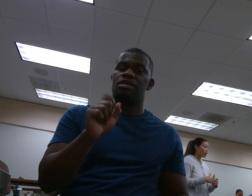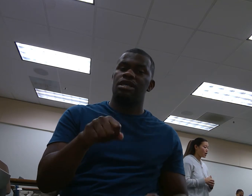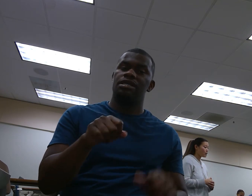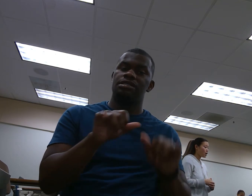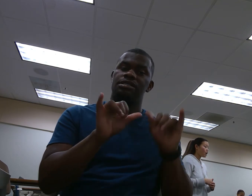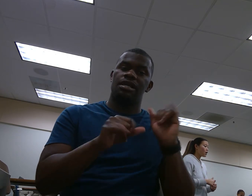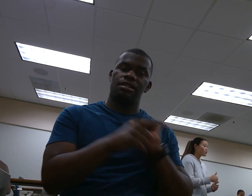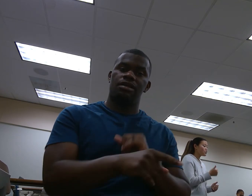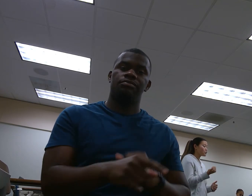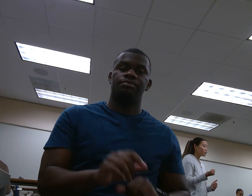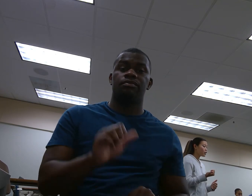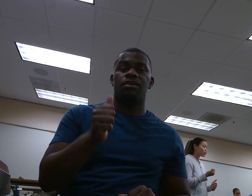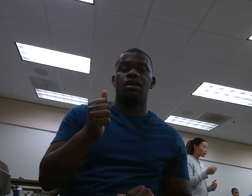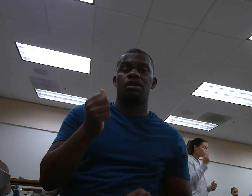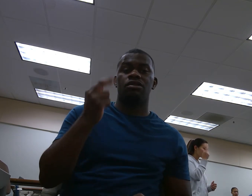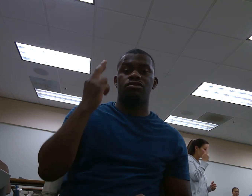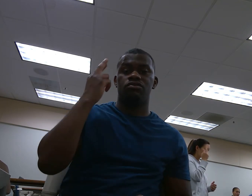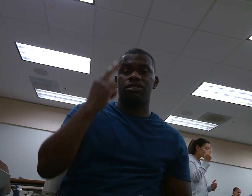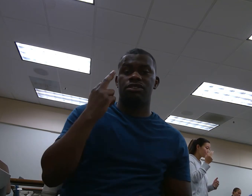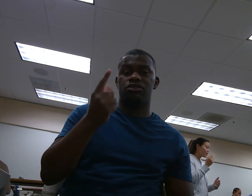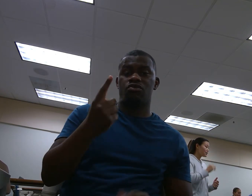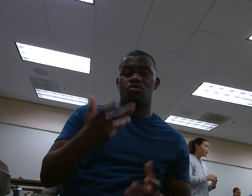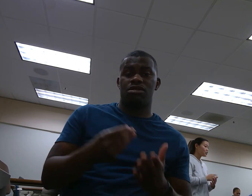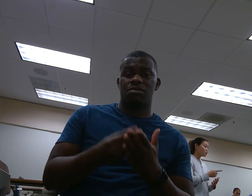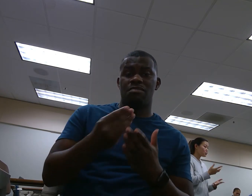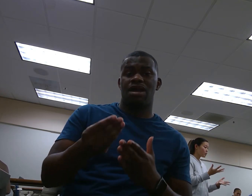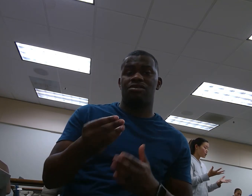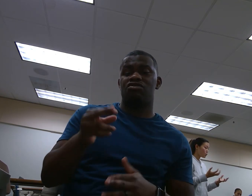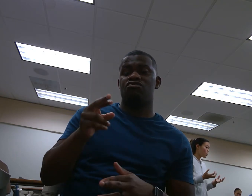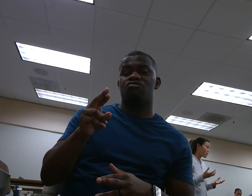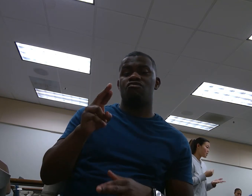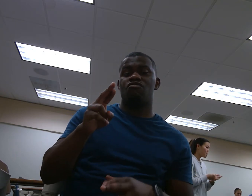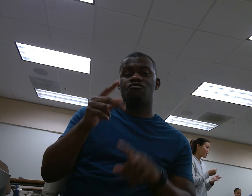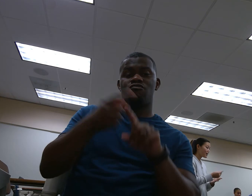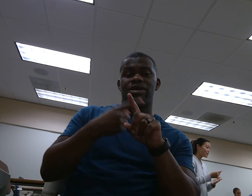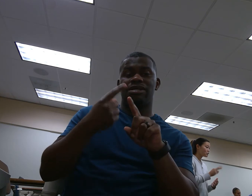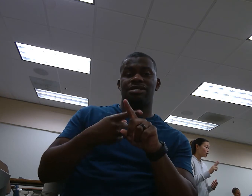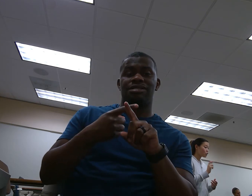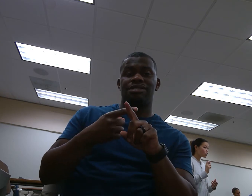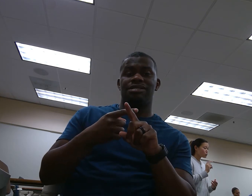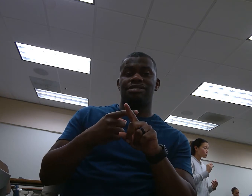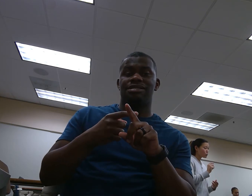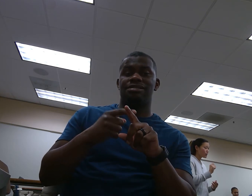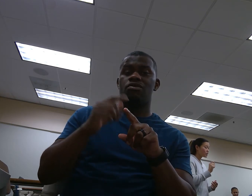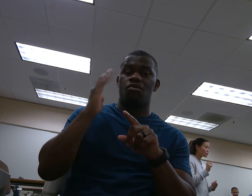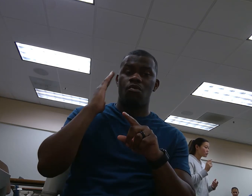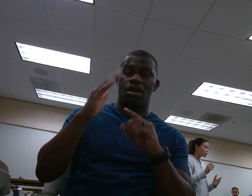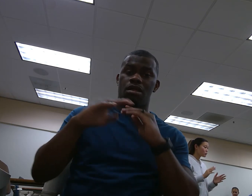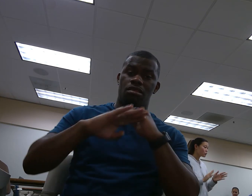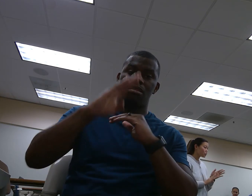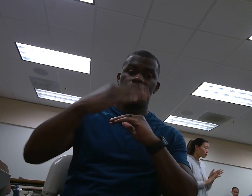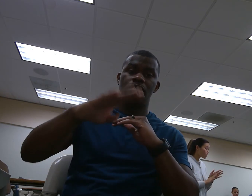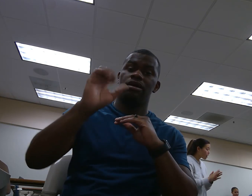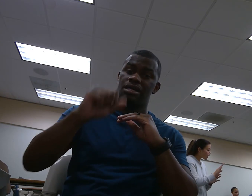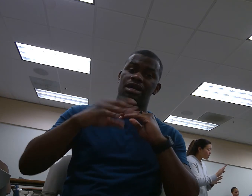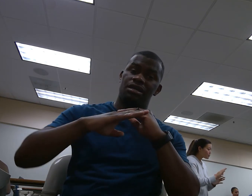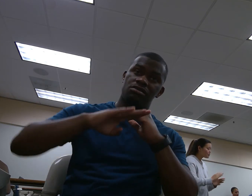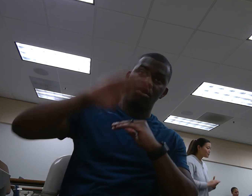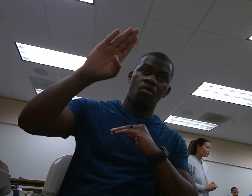buy is rents are unpredictable. Rents could go up. if you're in a